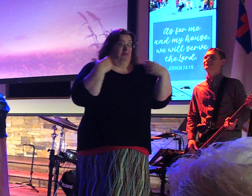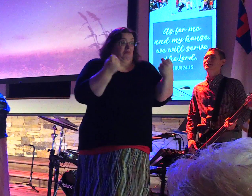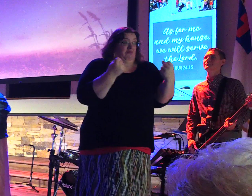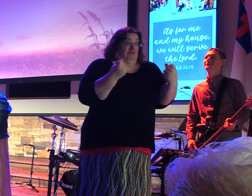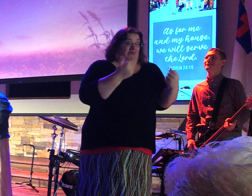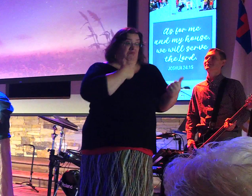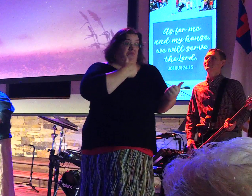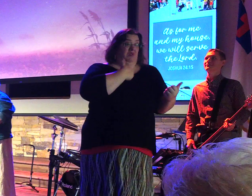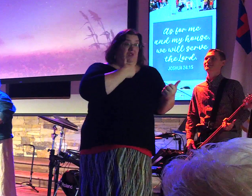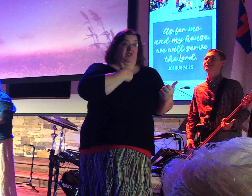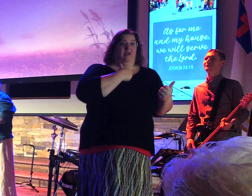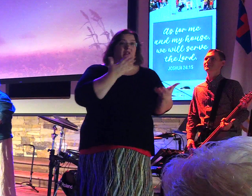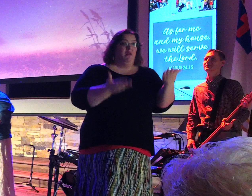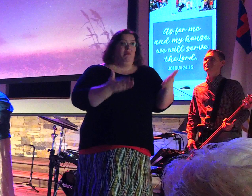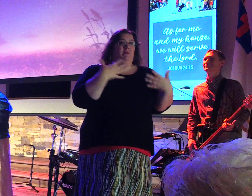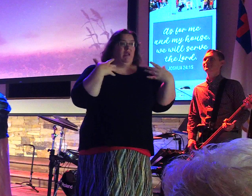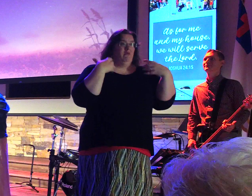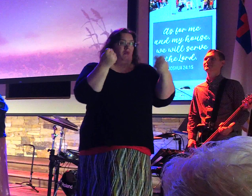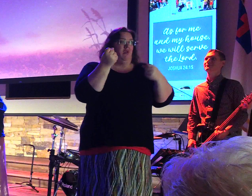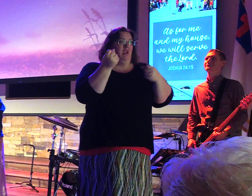or in the power of other people.